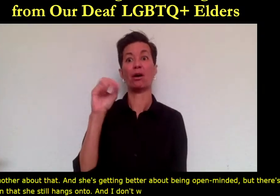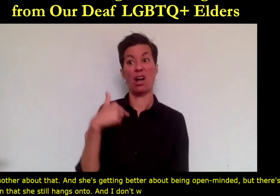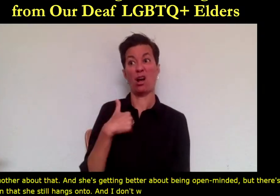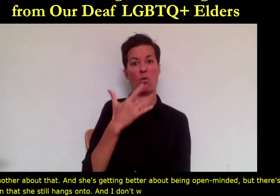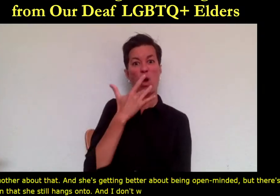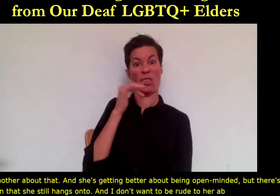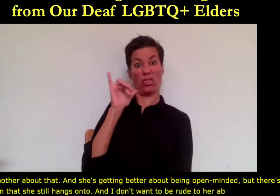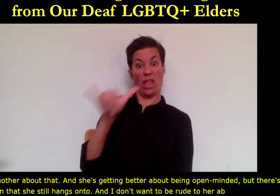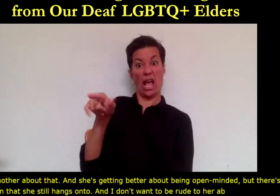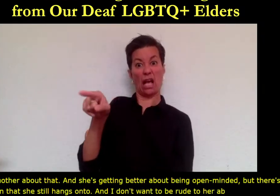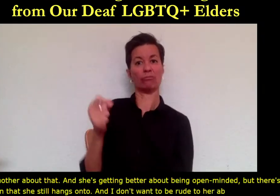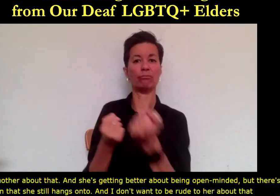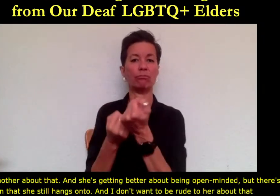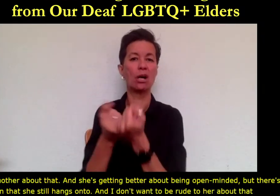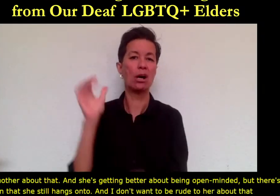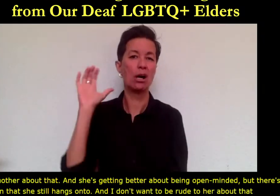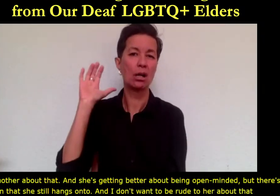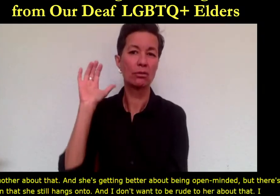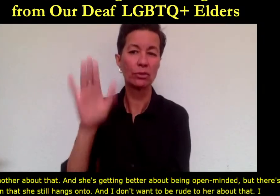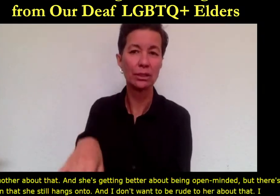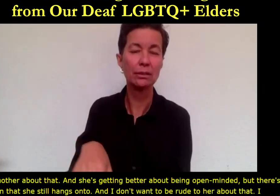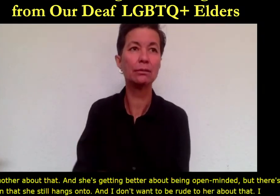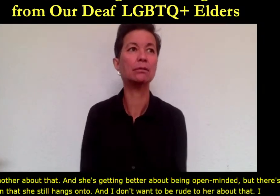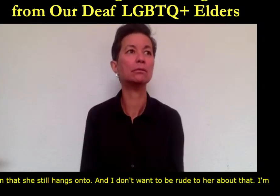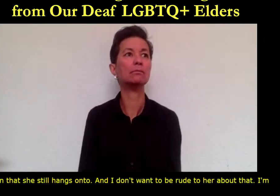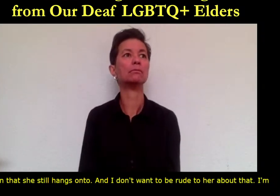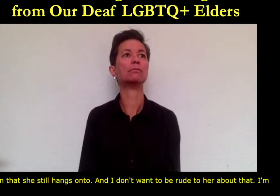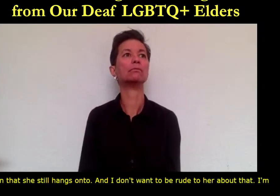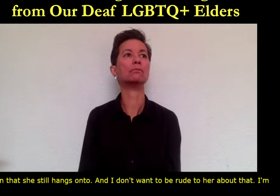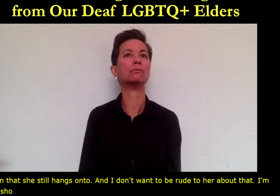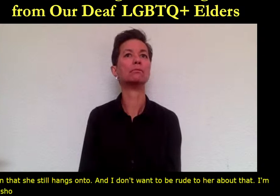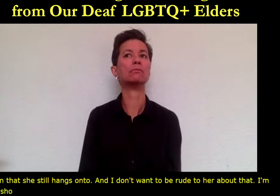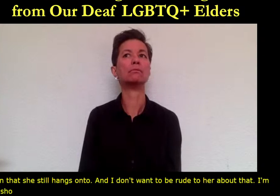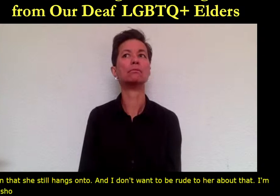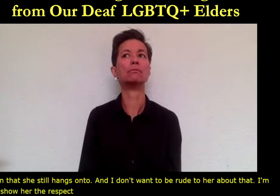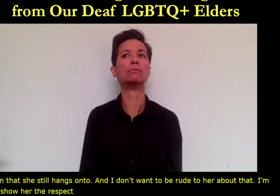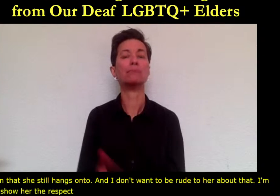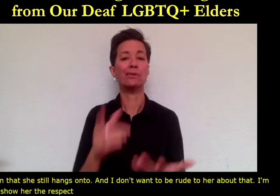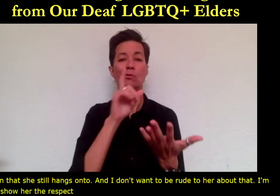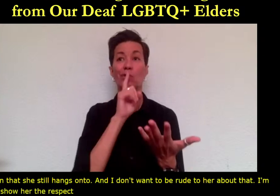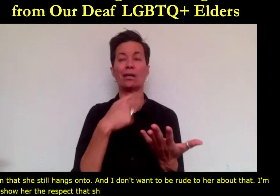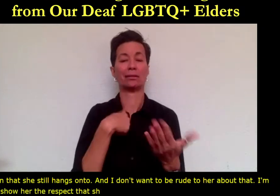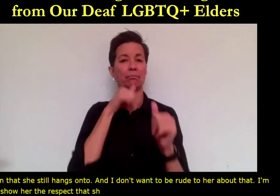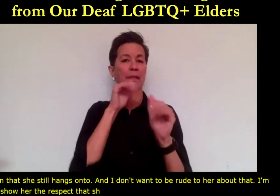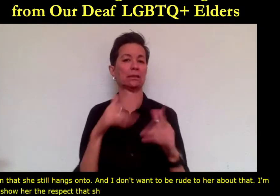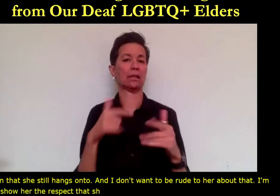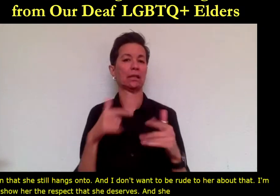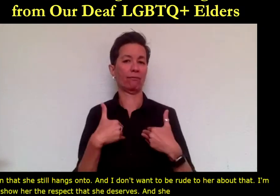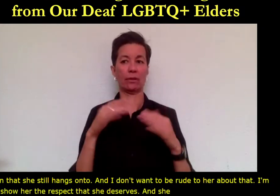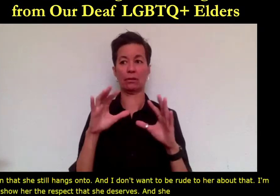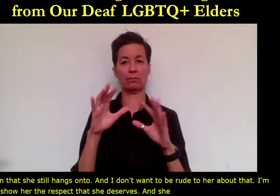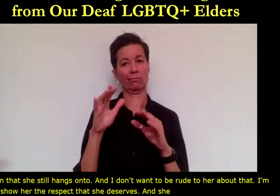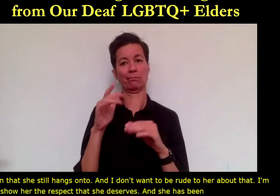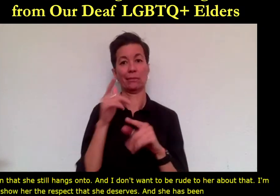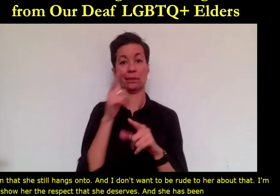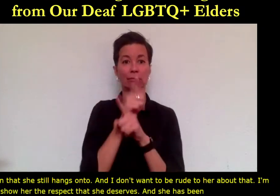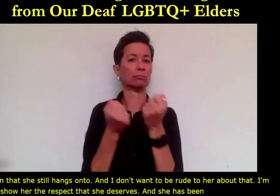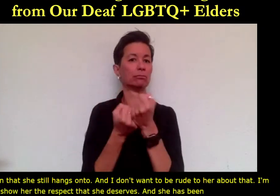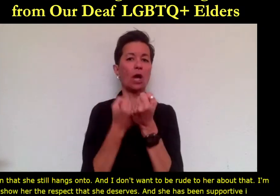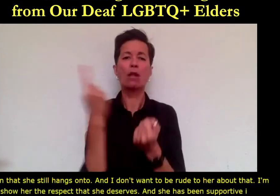so i'd rather have the support of my mother and not be able to discuss certain things that i would be have